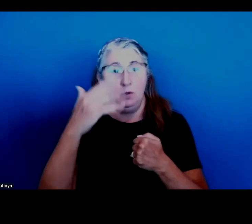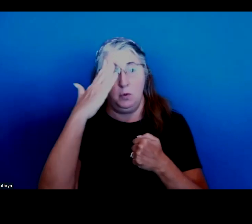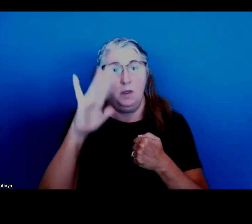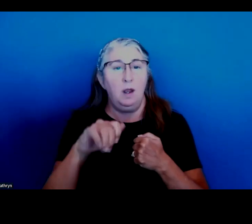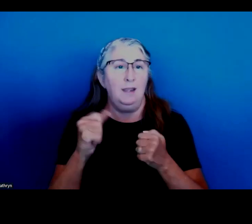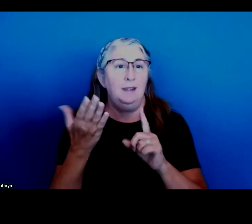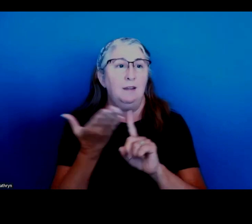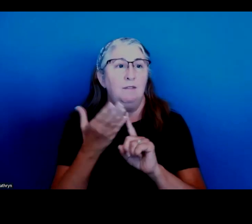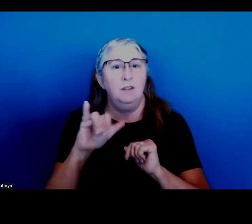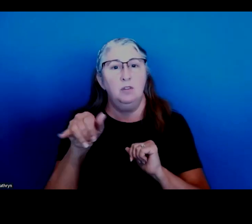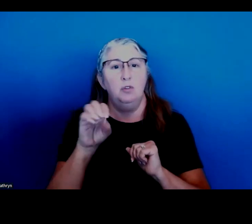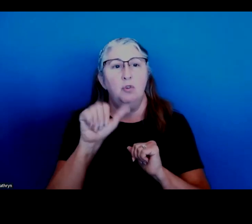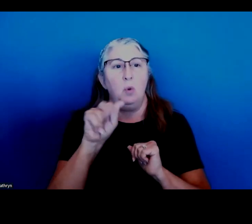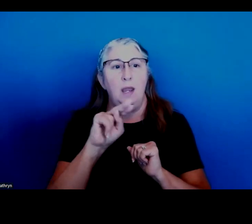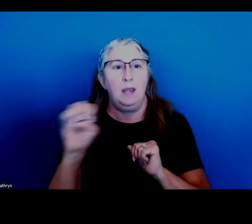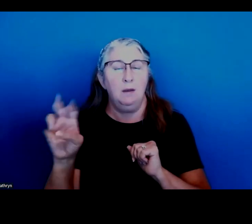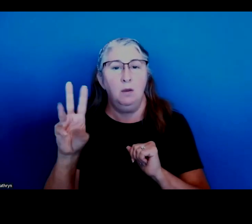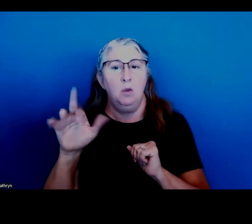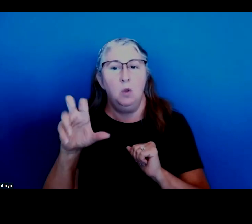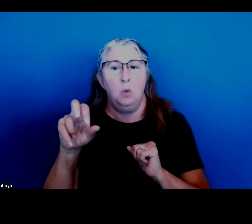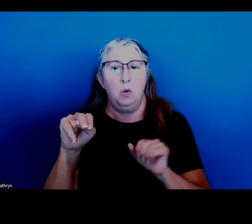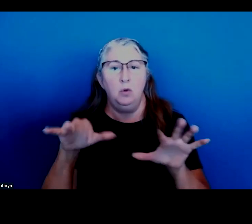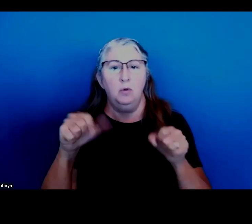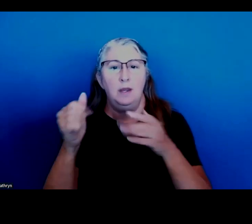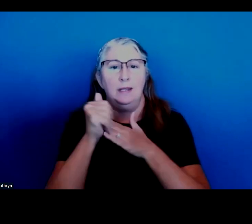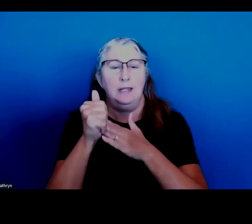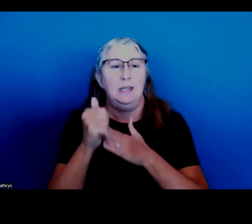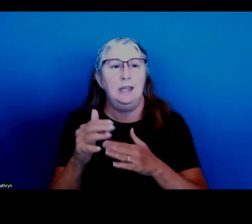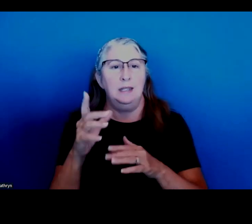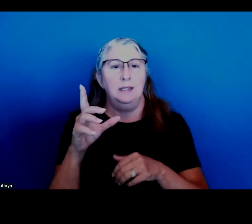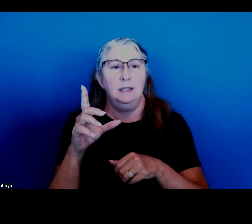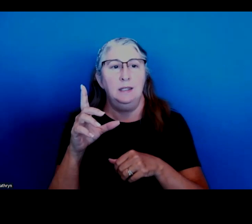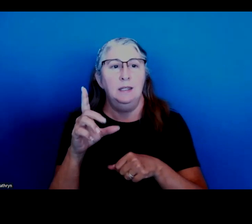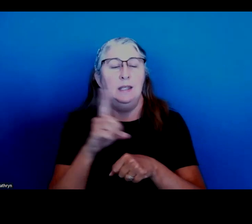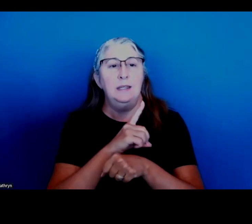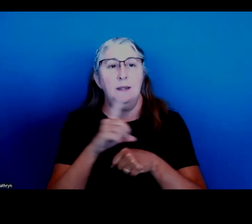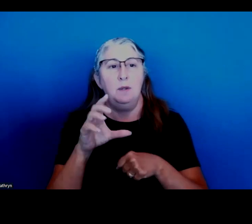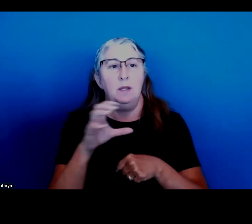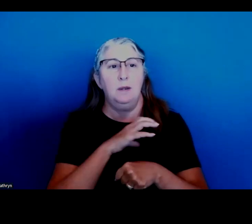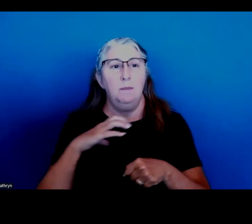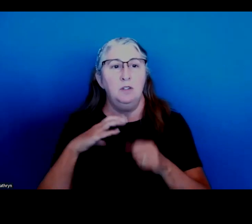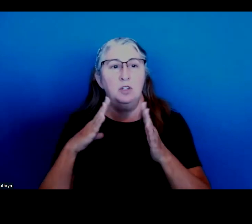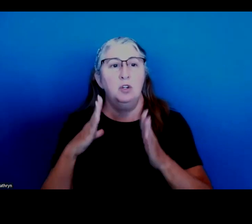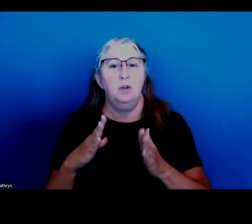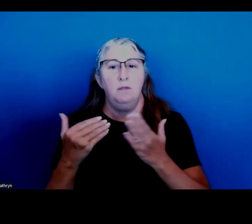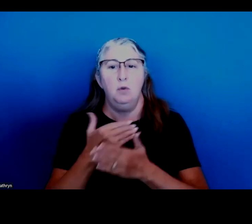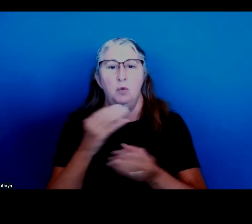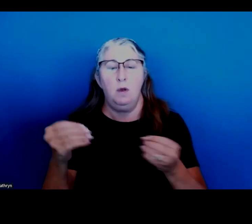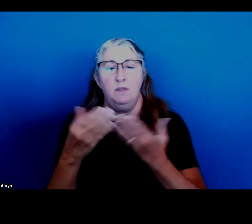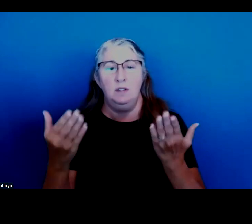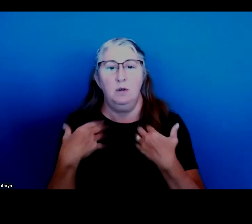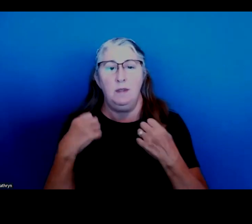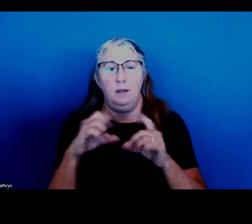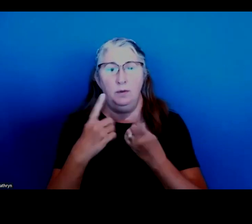Joanne Warren to take the lead as a deputy commissioner of a new office here at the health